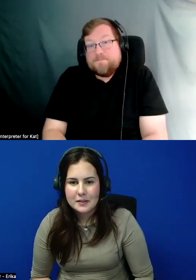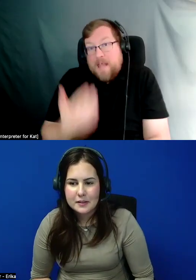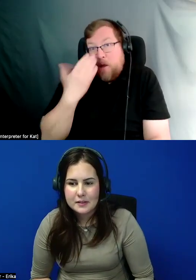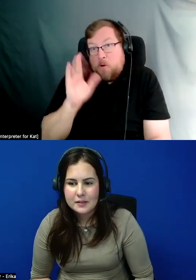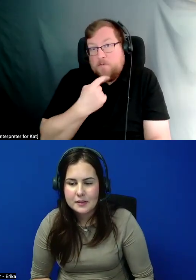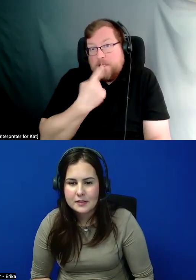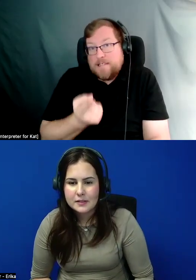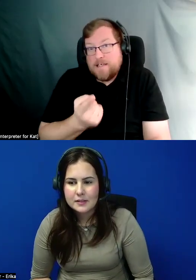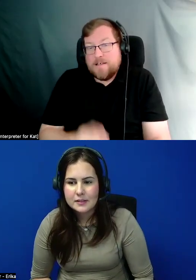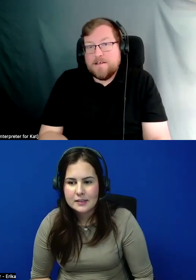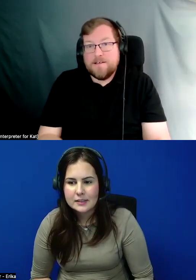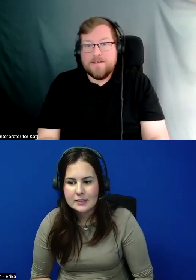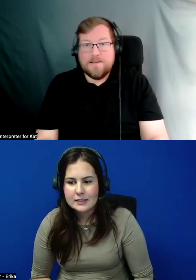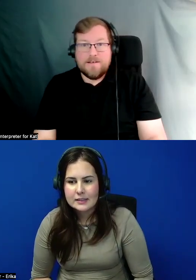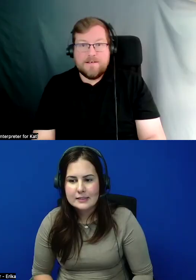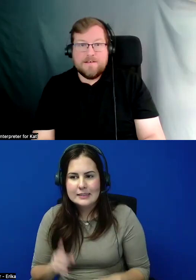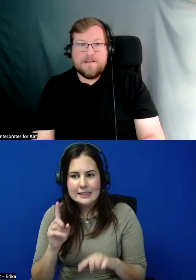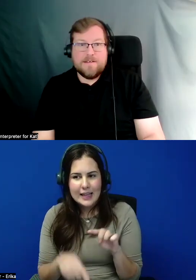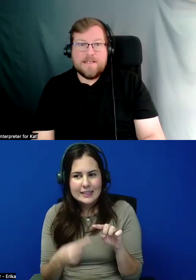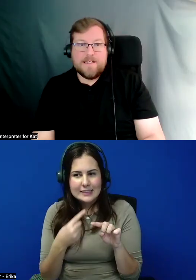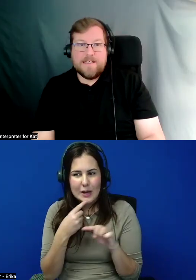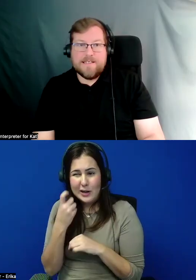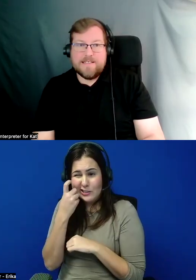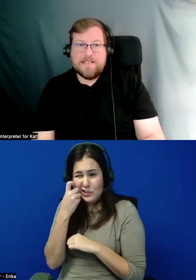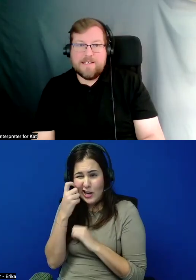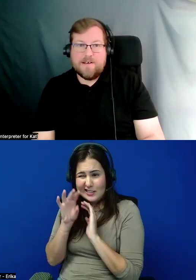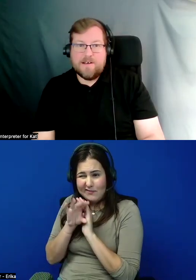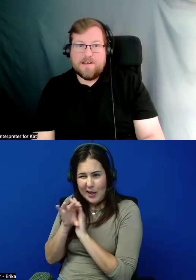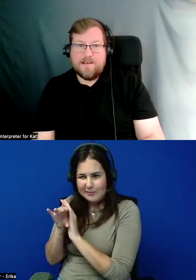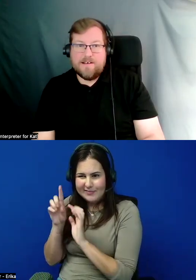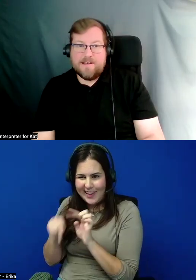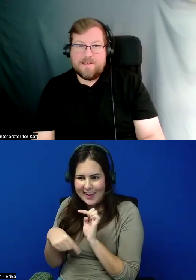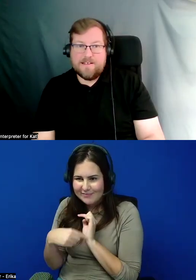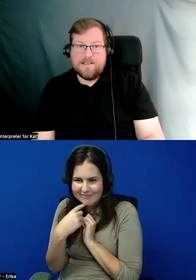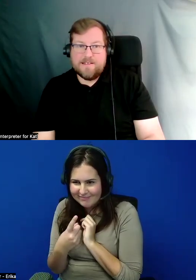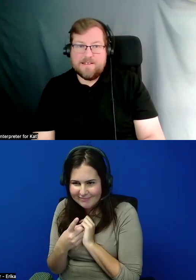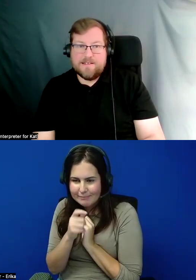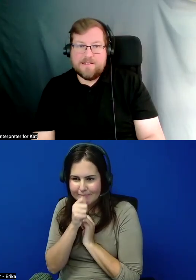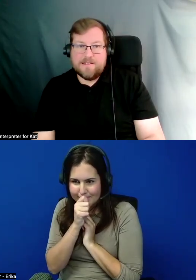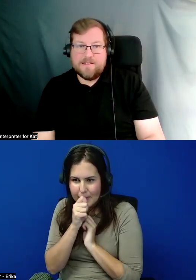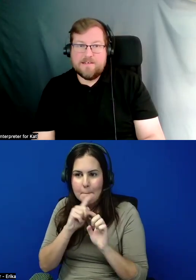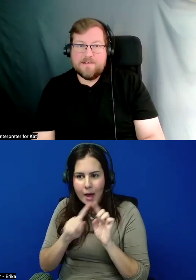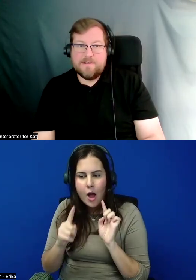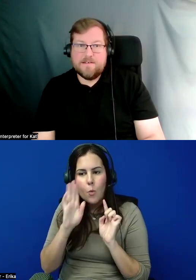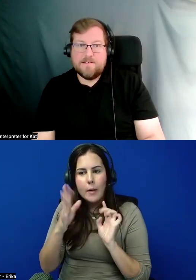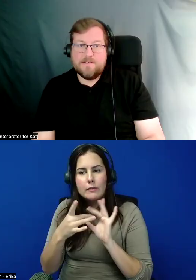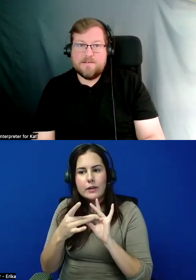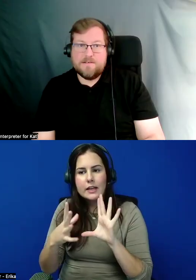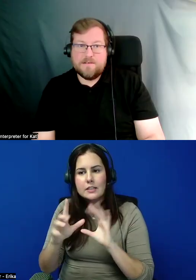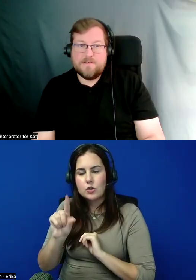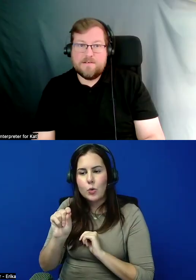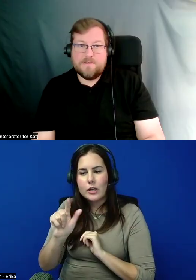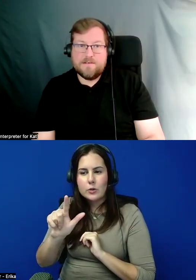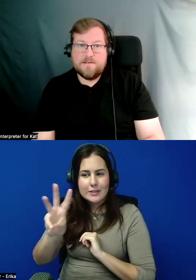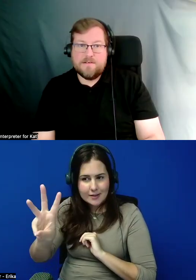Yeah, I don't think I can say what the one I just filmed is, but I have at least one coming this 2026, Okay. and we're hopeful that